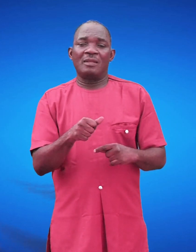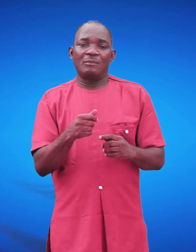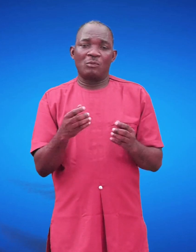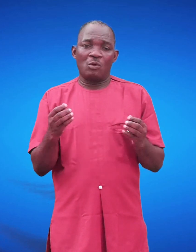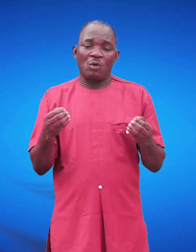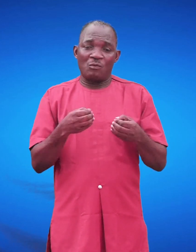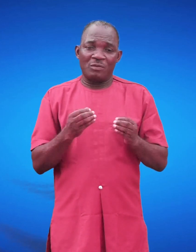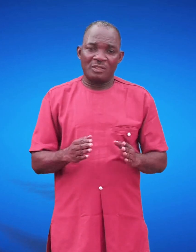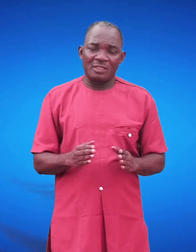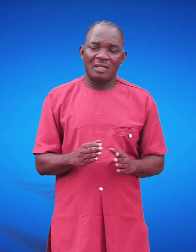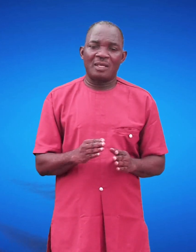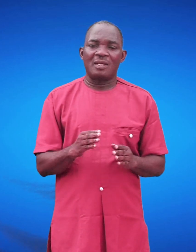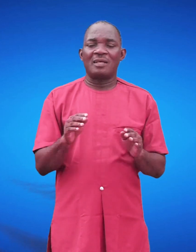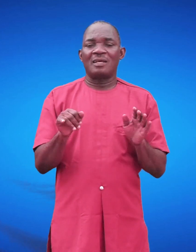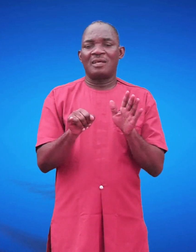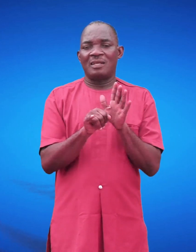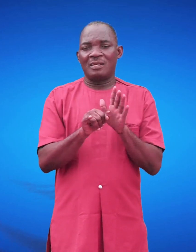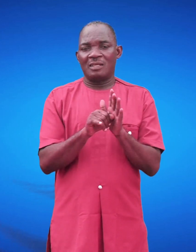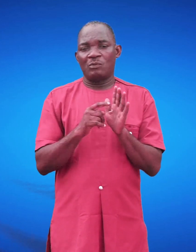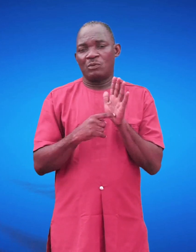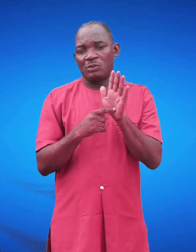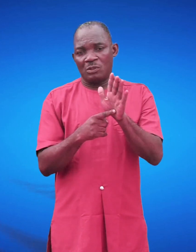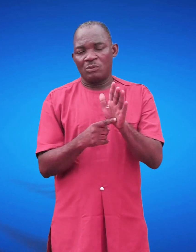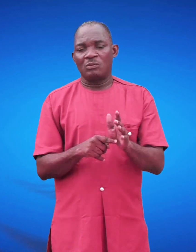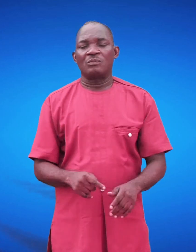official identification.